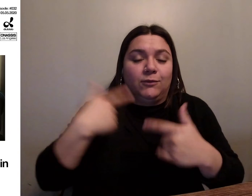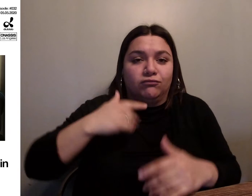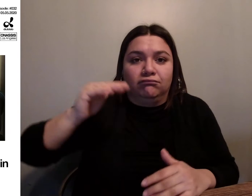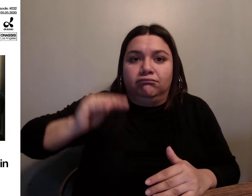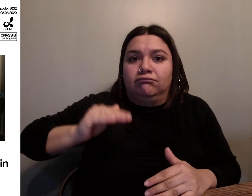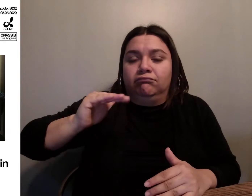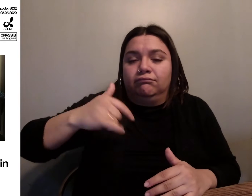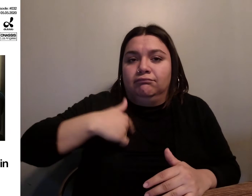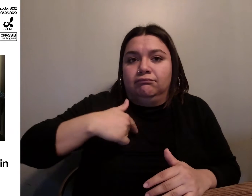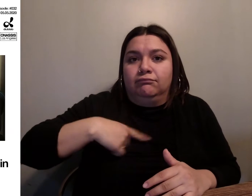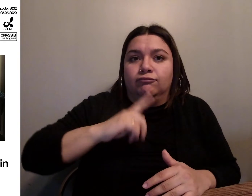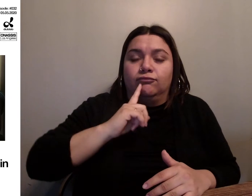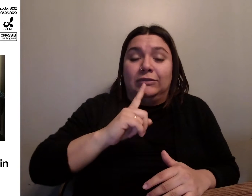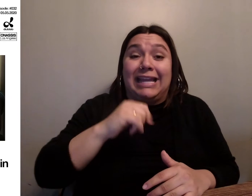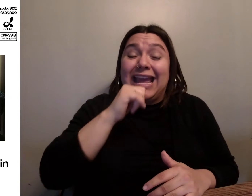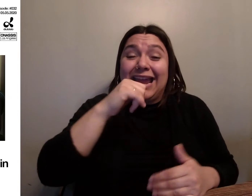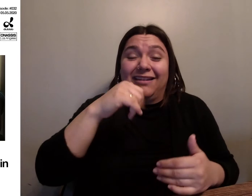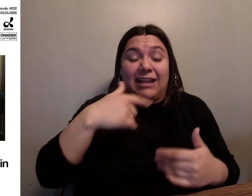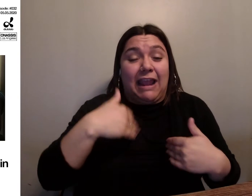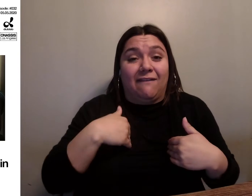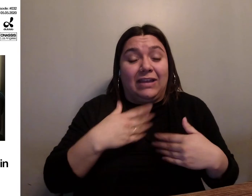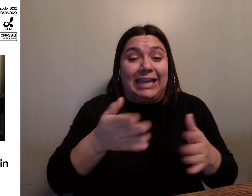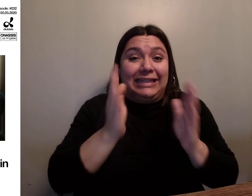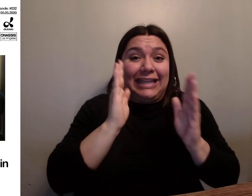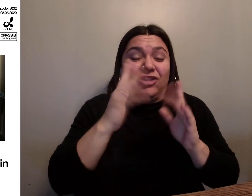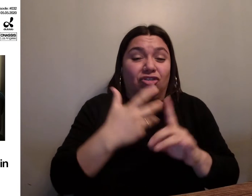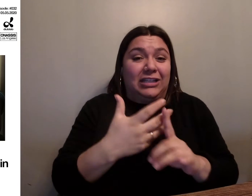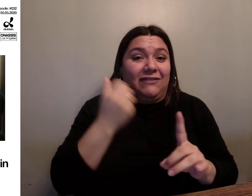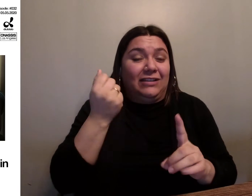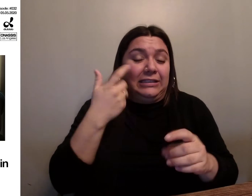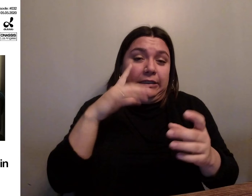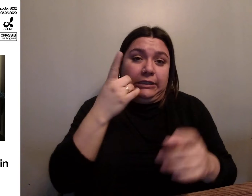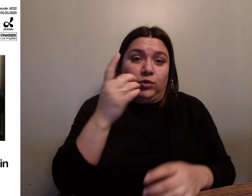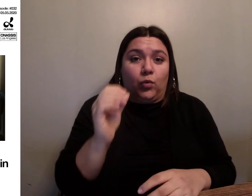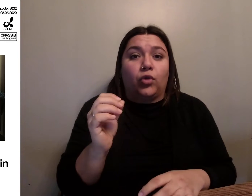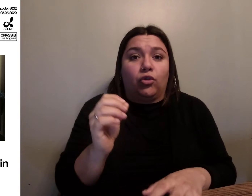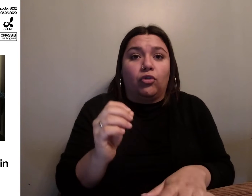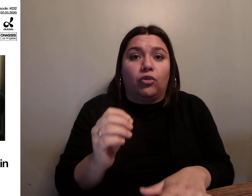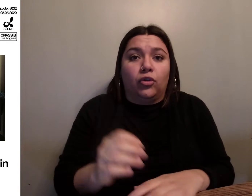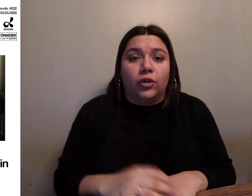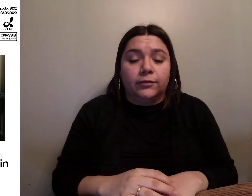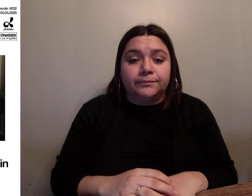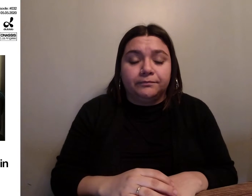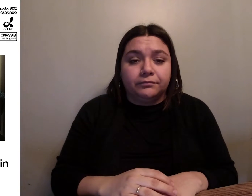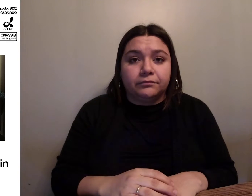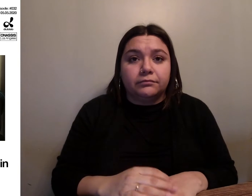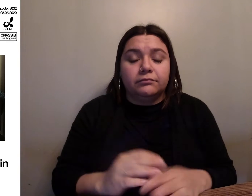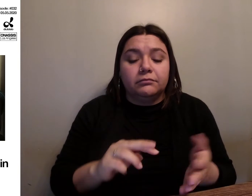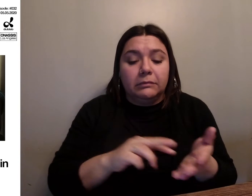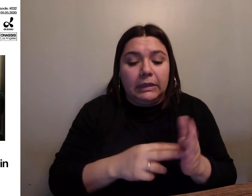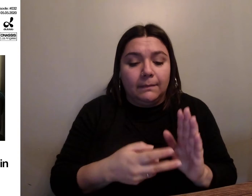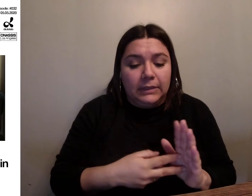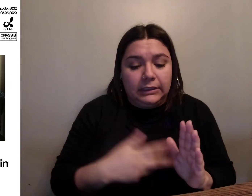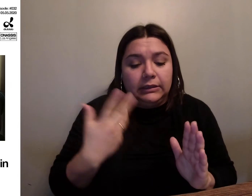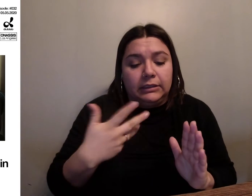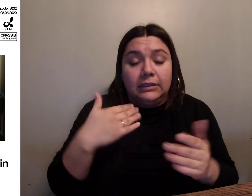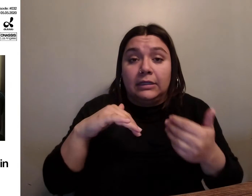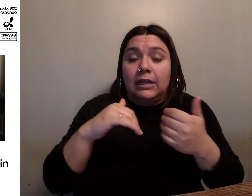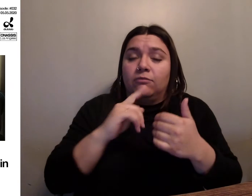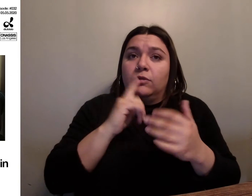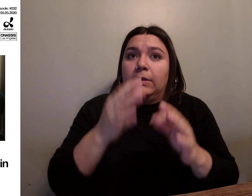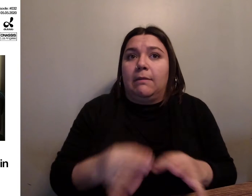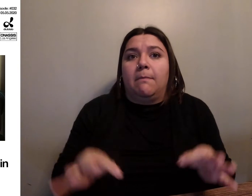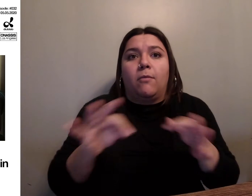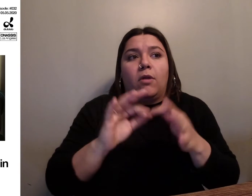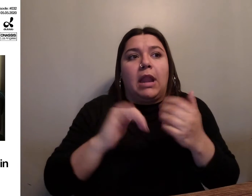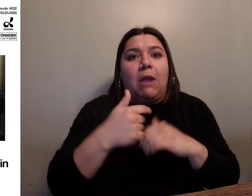been seminal to the ways in which I've been able to operate in this world. And the only thing that's